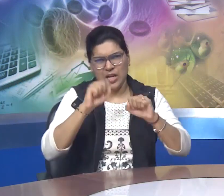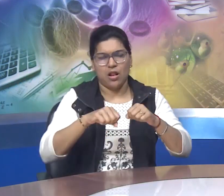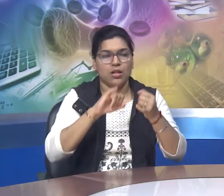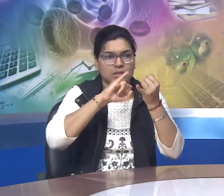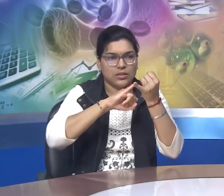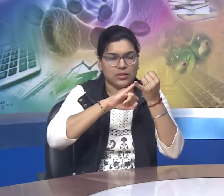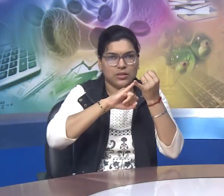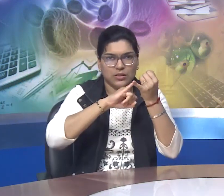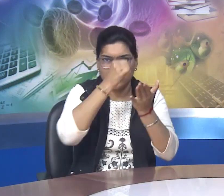from the